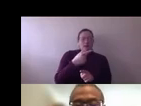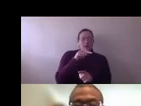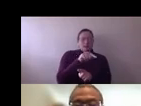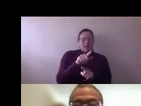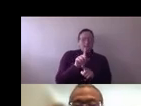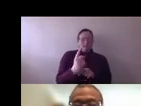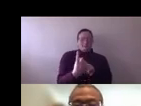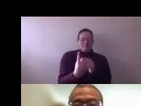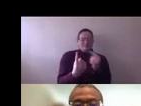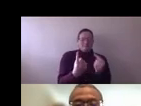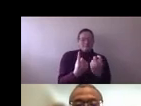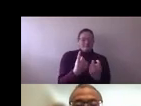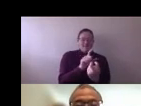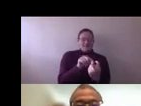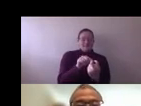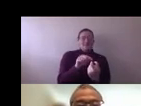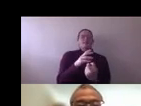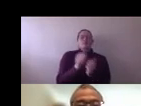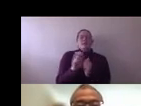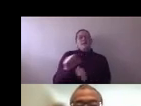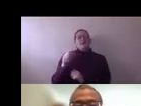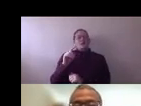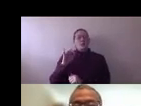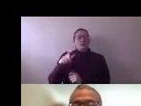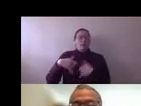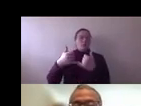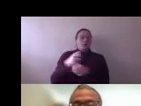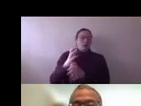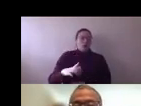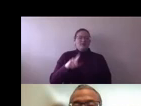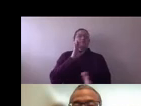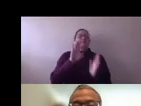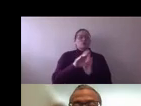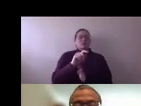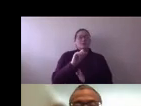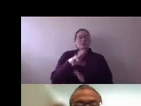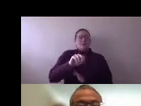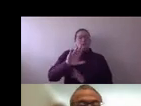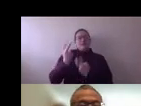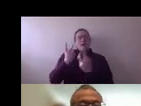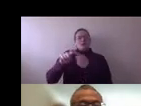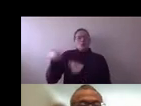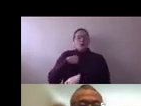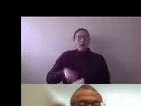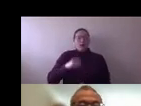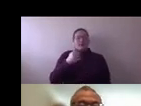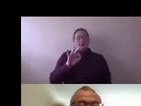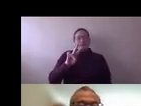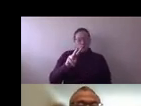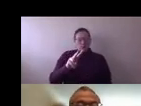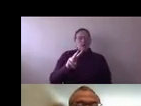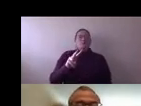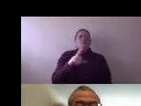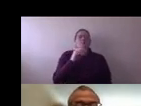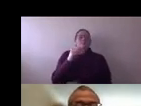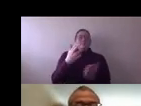with other Nobel Prize winners. And this is a picture of Nixon's visit to China in 1972. And then the